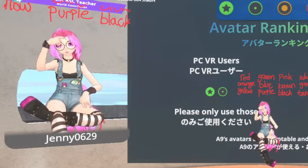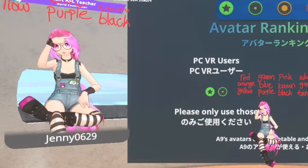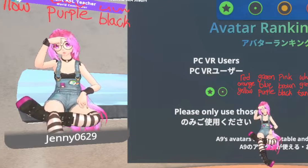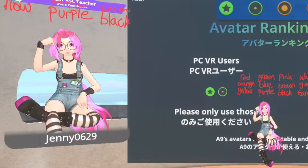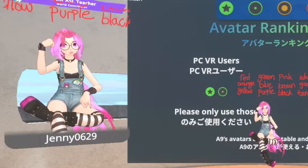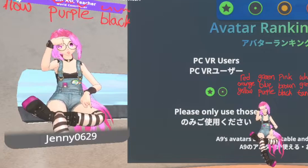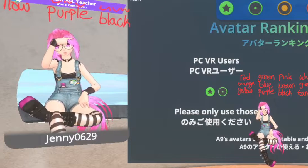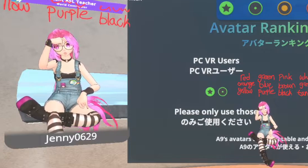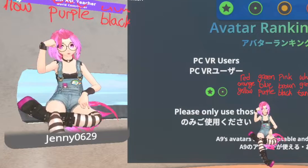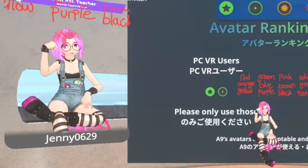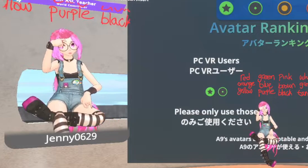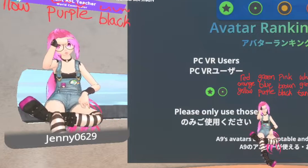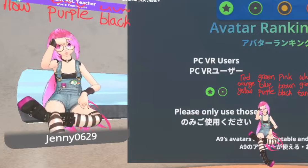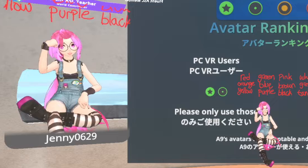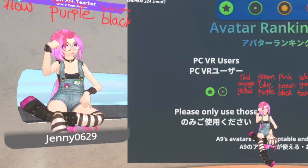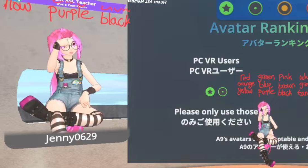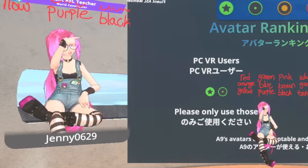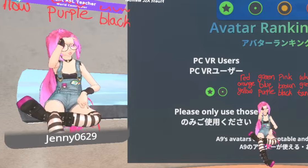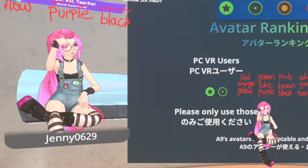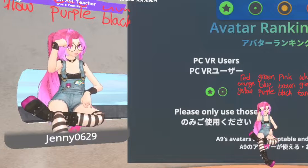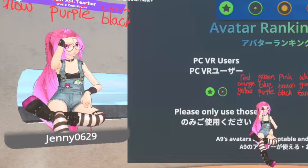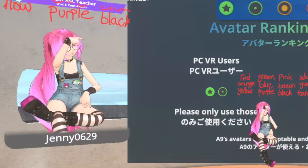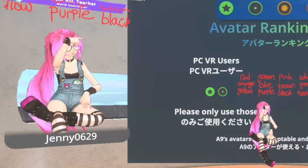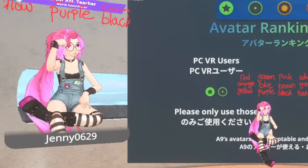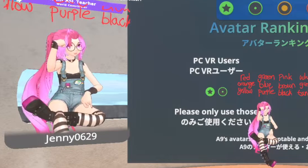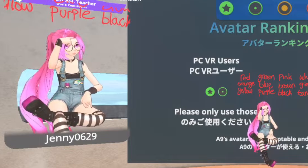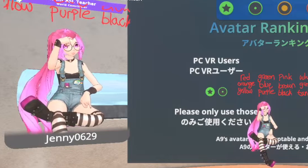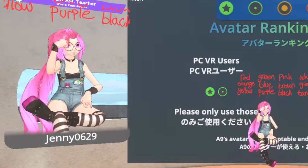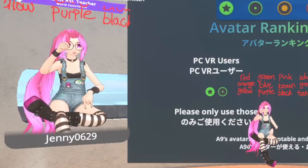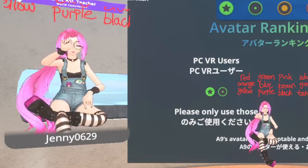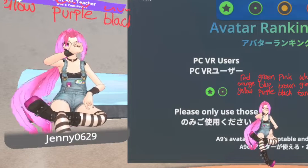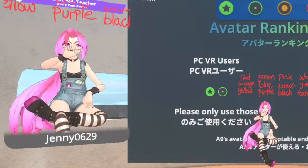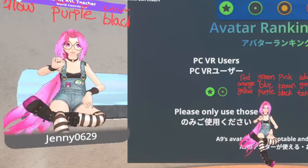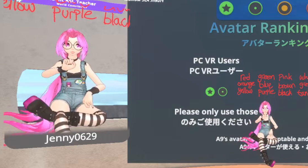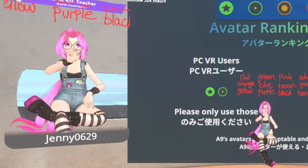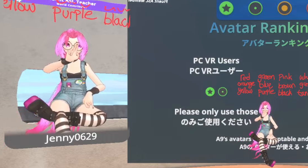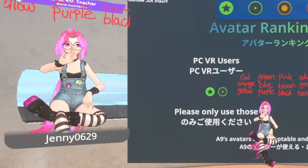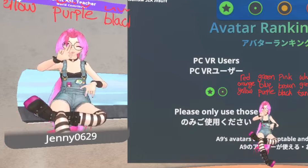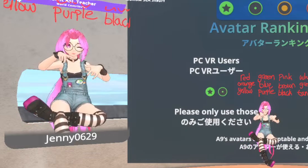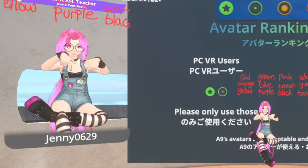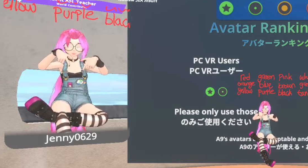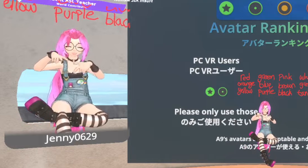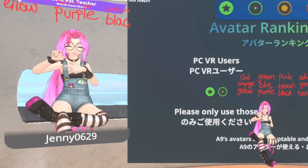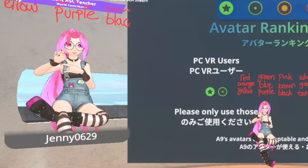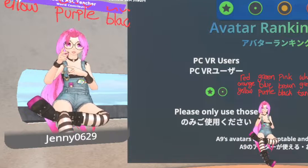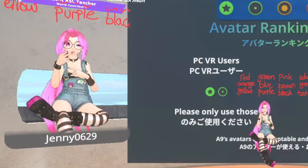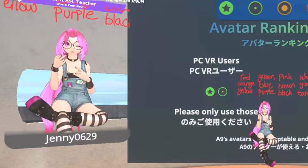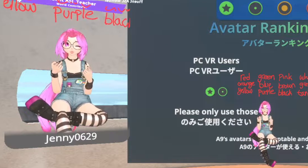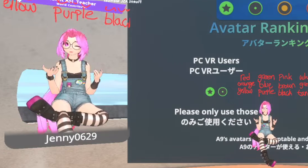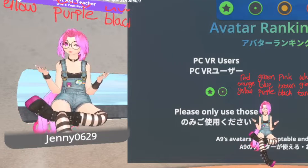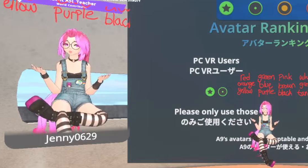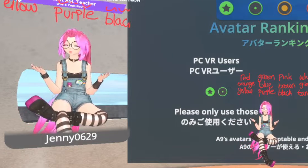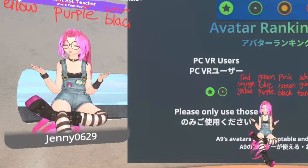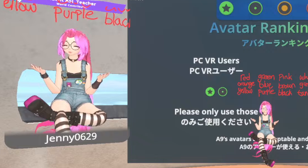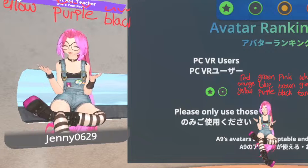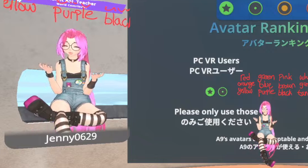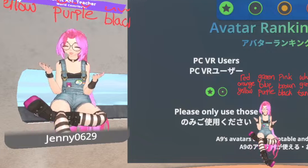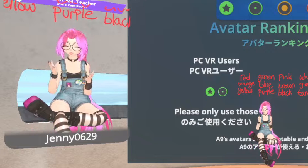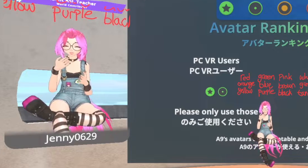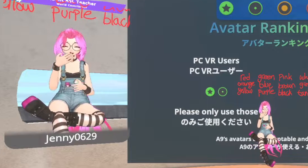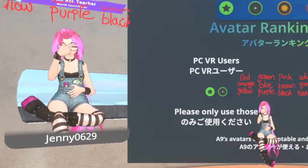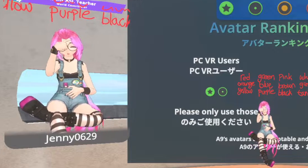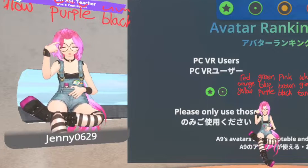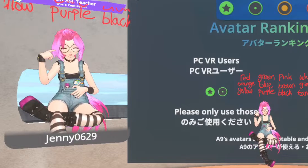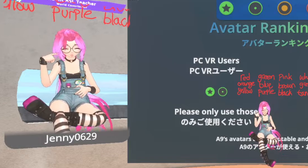sweating. So you're wiping off that sweat. That's summer, okay? So you